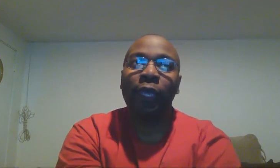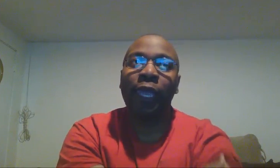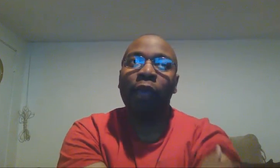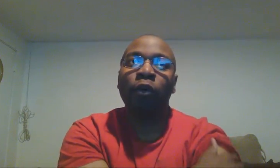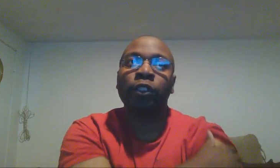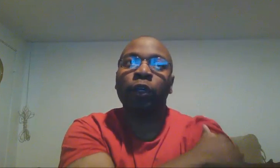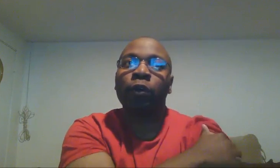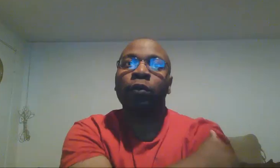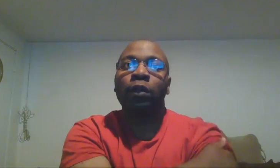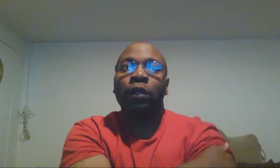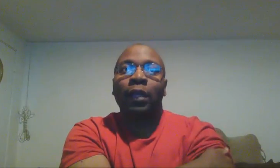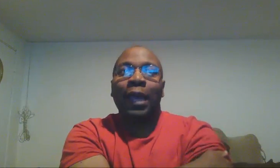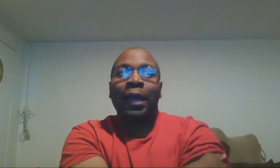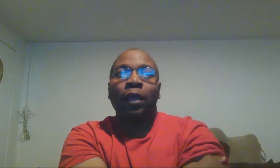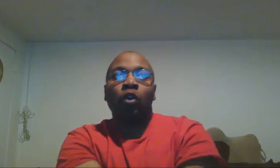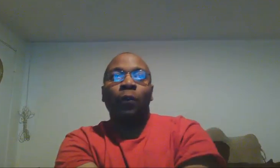healed, so I can go back to